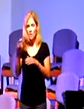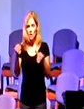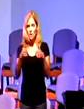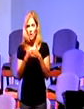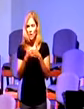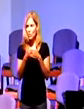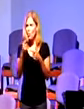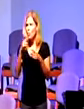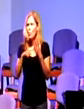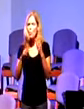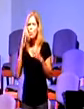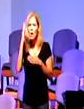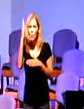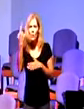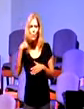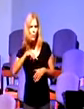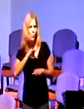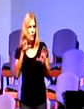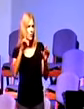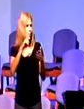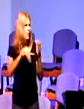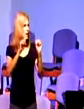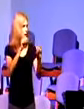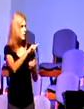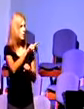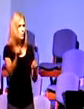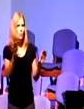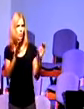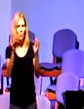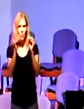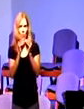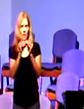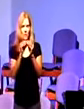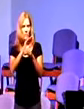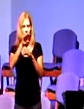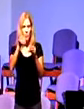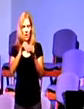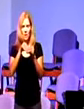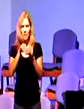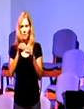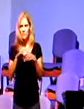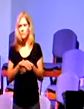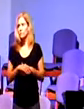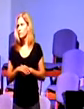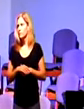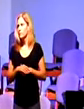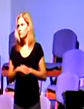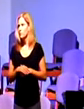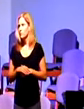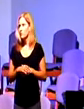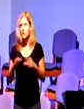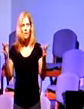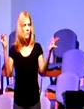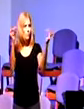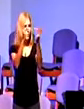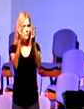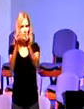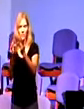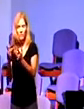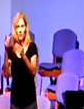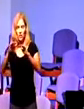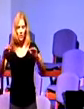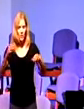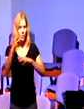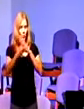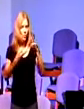morning? What will we do? What can you do more to be a part of taking the gospel out to children across the